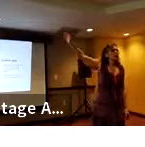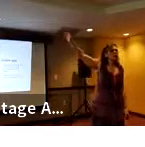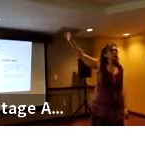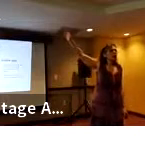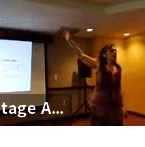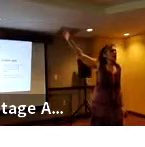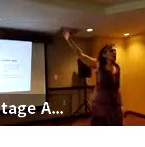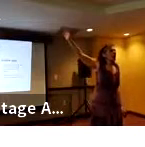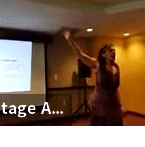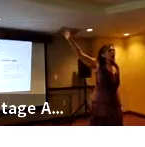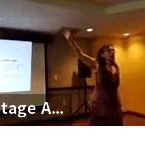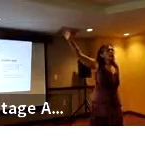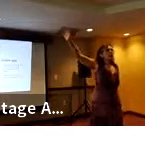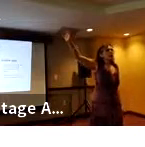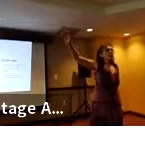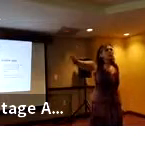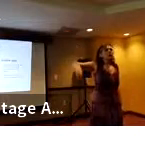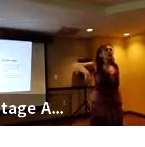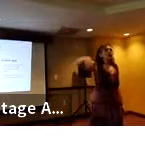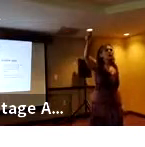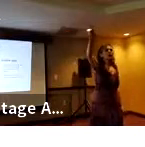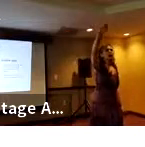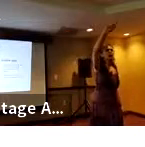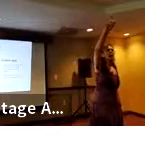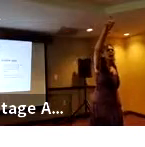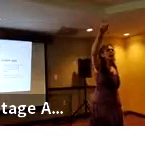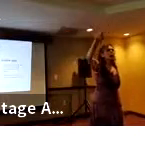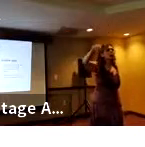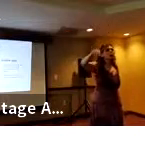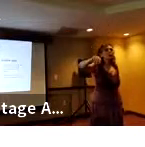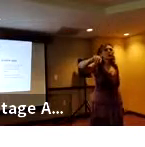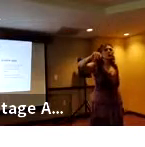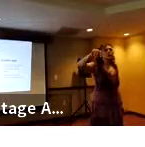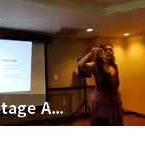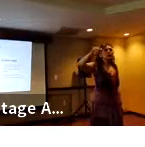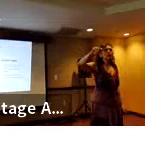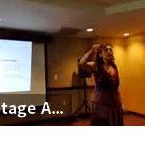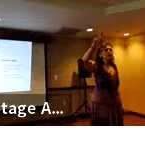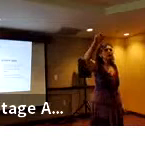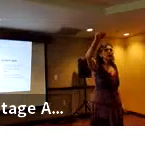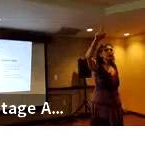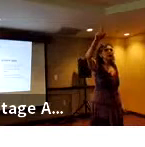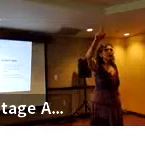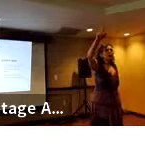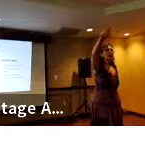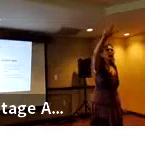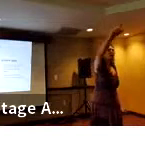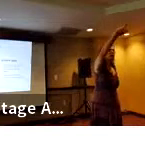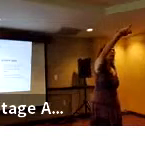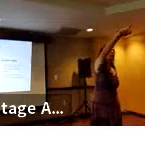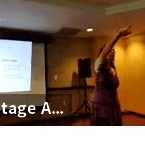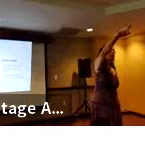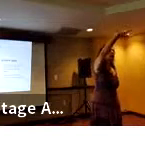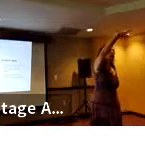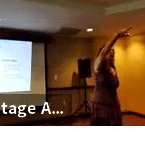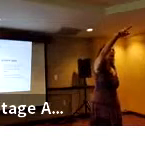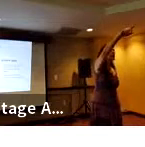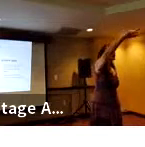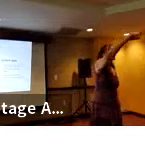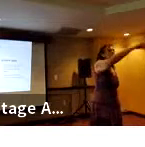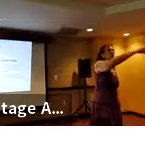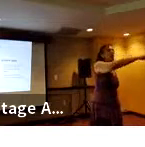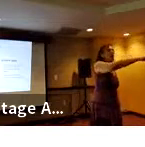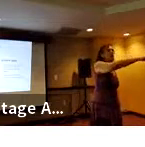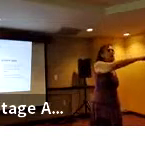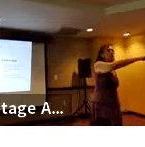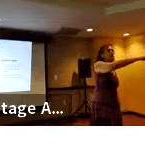all? And of those people, care to shout out what you're using? React. React. Angular.